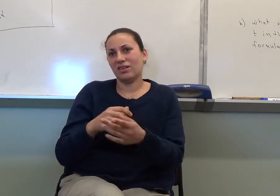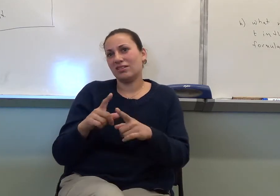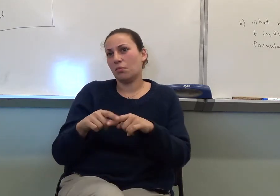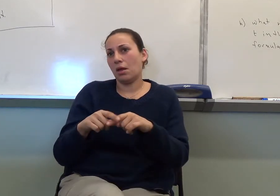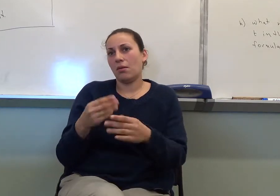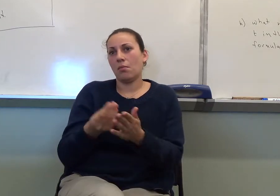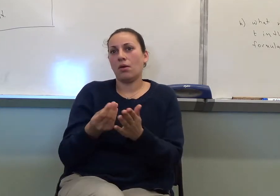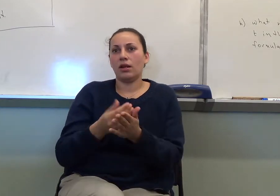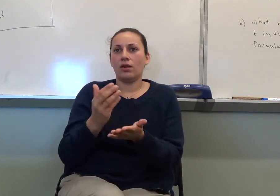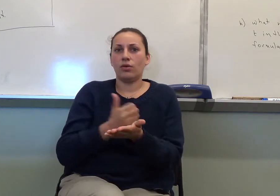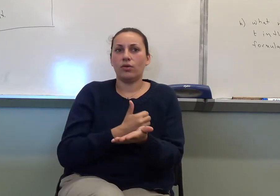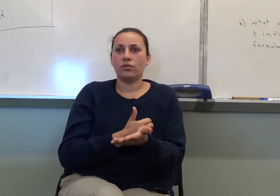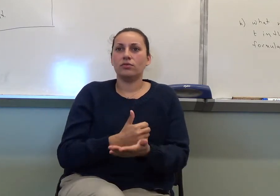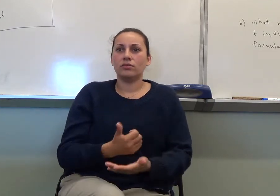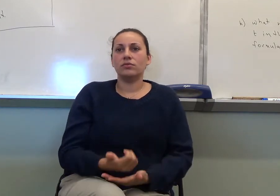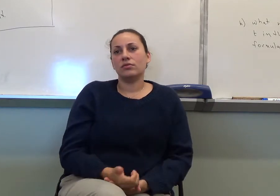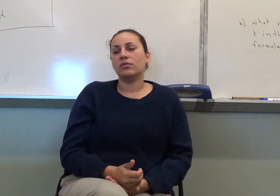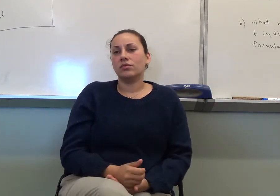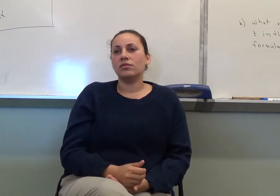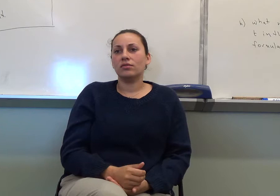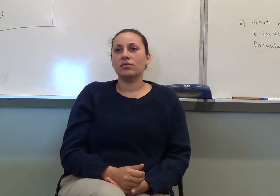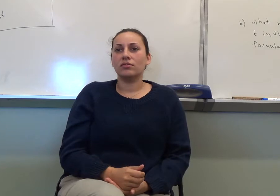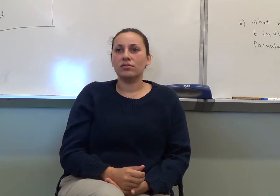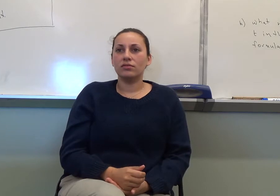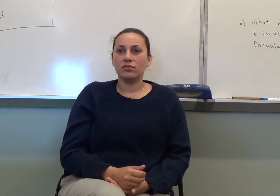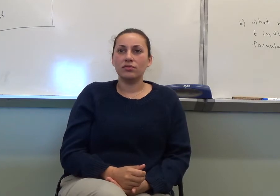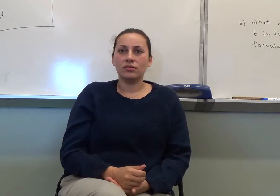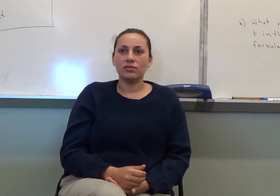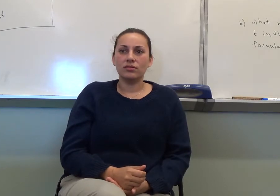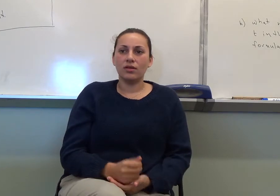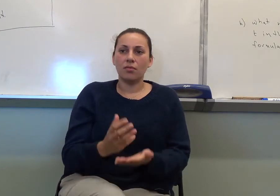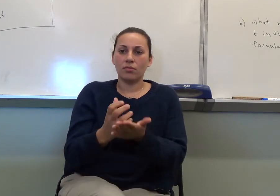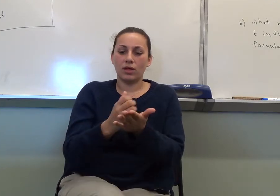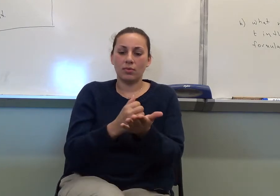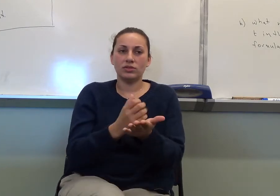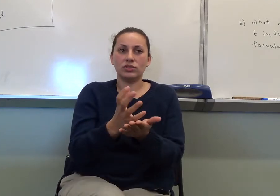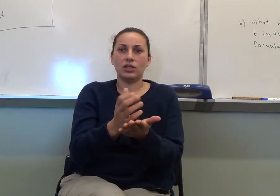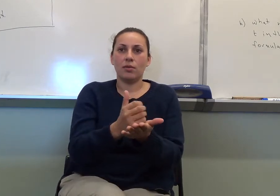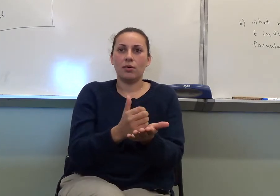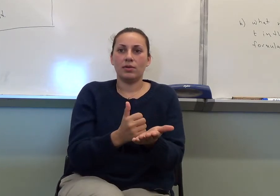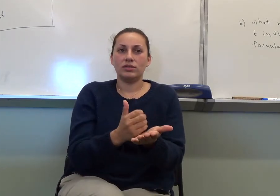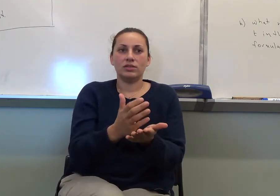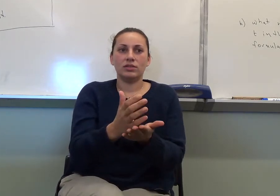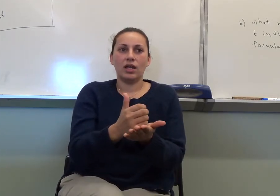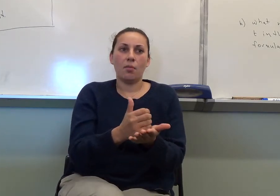total sales. Okay, and so what do we have here? She sells a total of